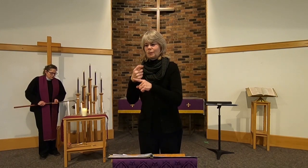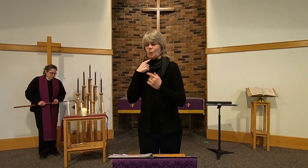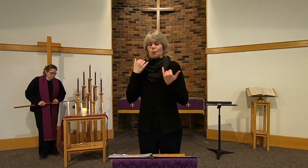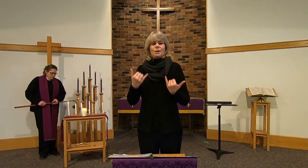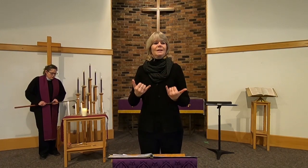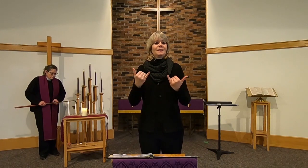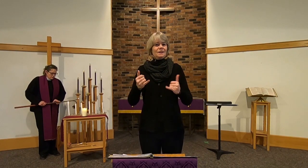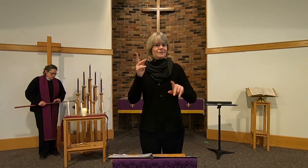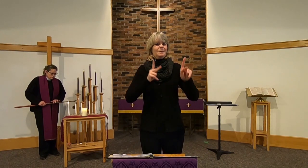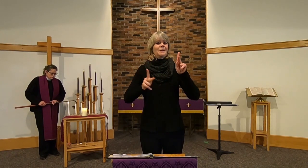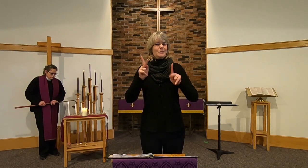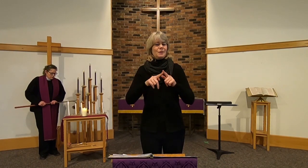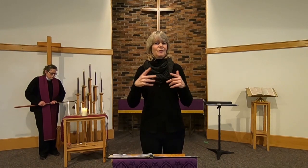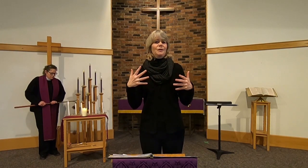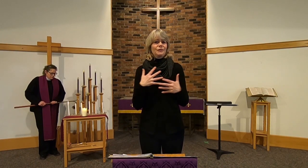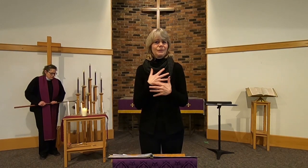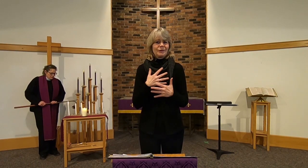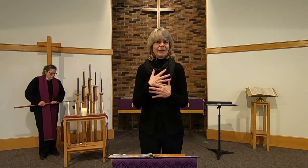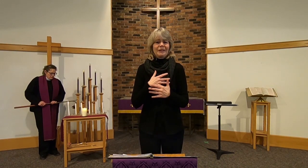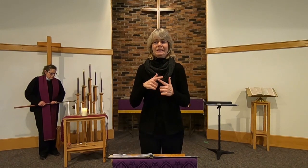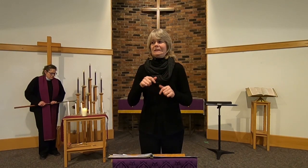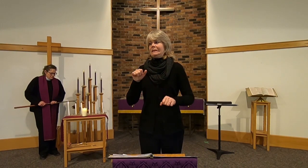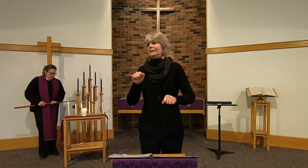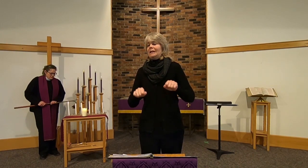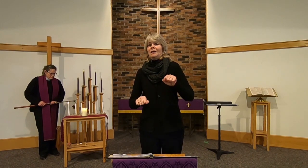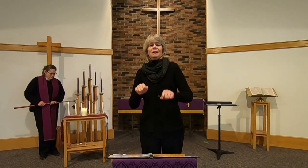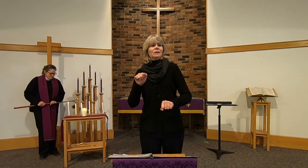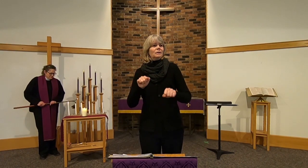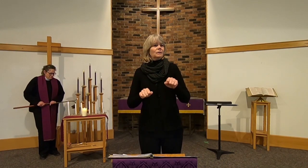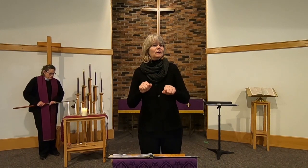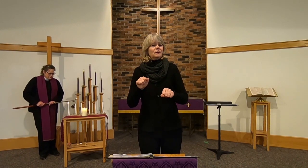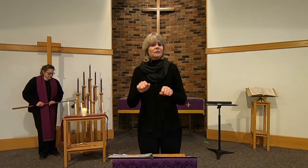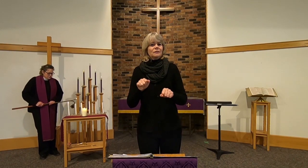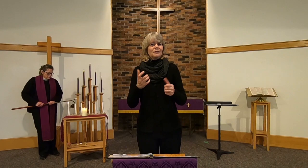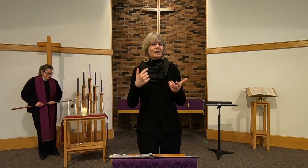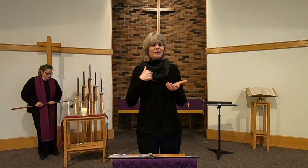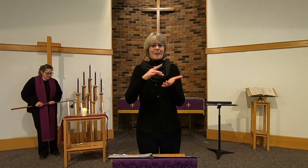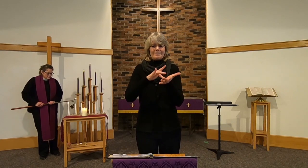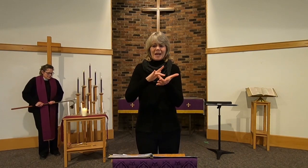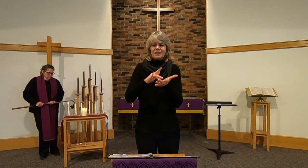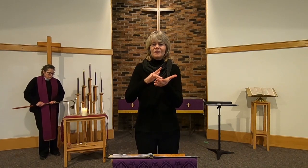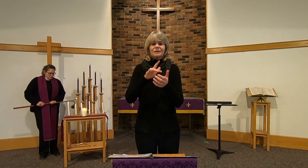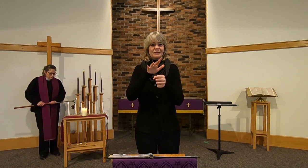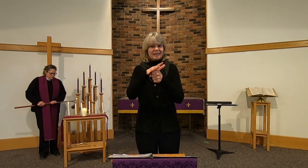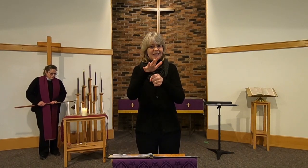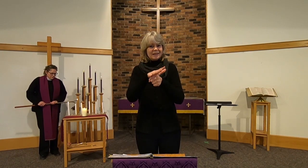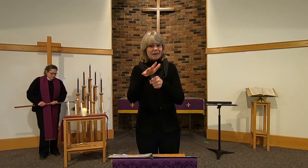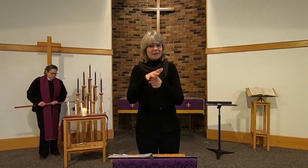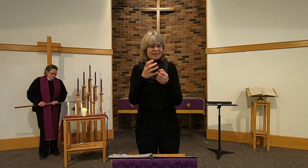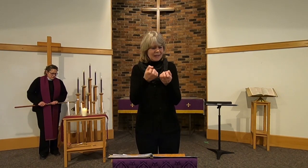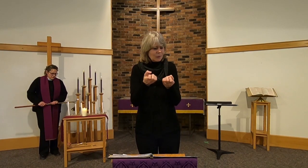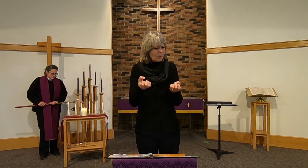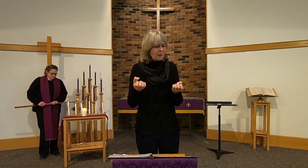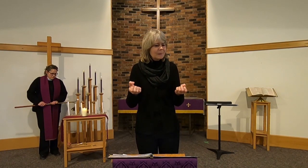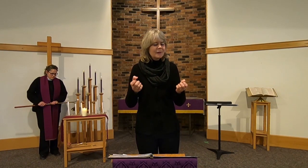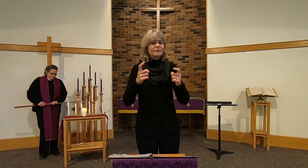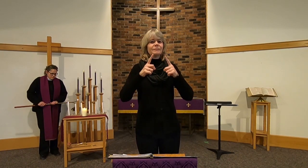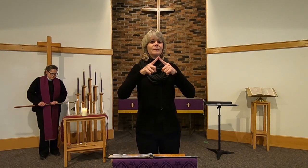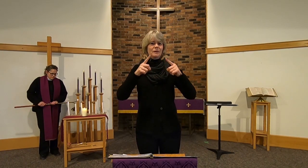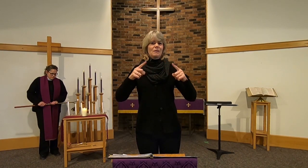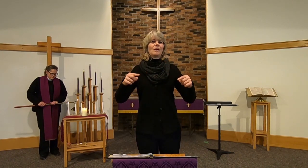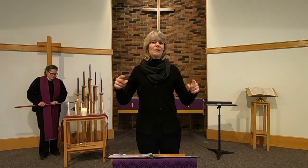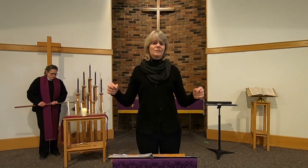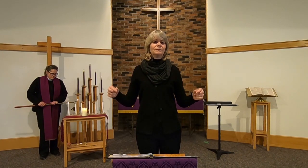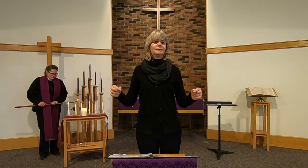sick, unsure of medical supplies and all of those different things.